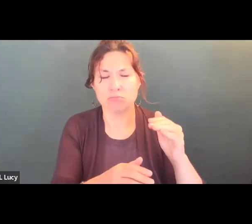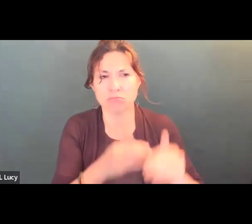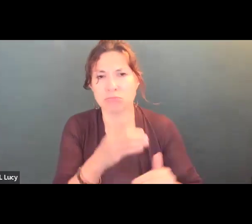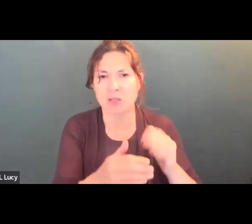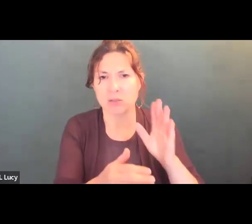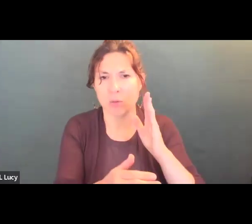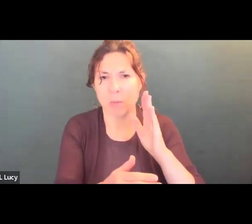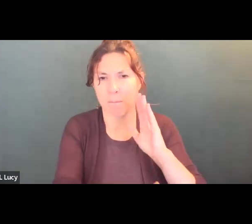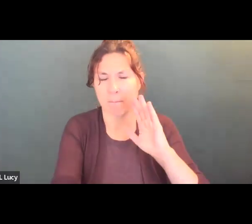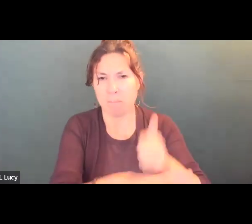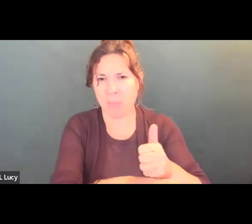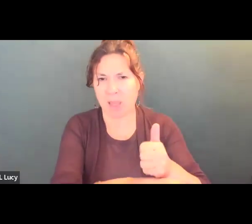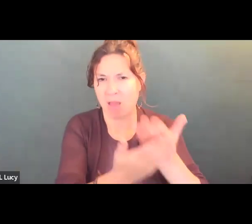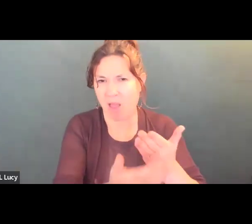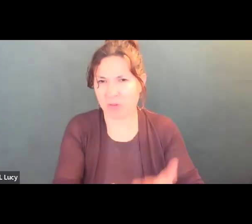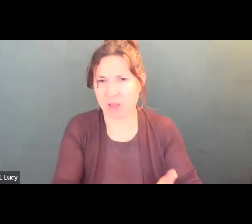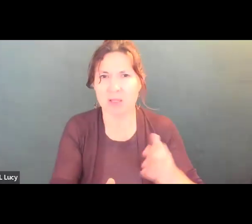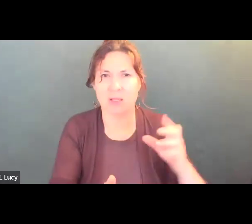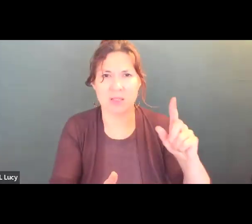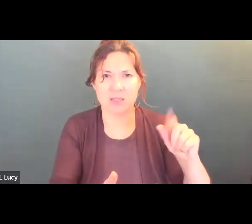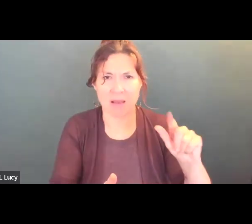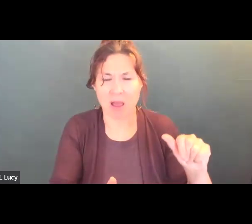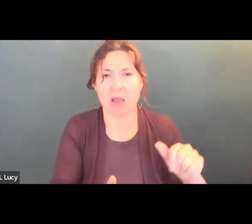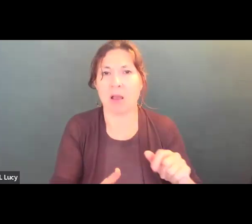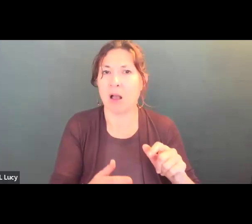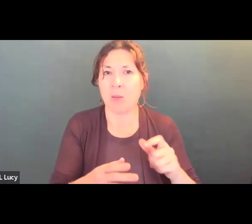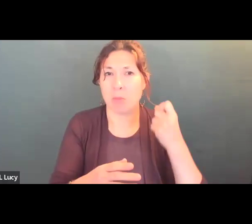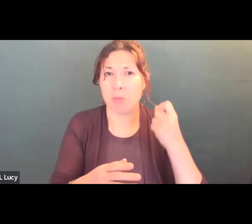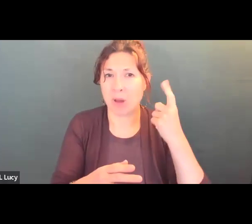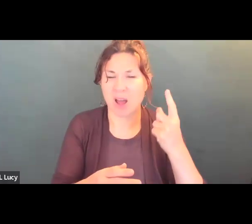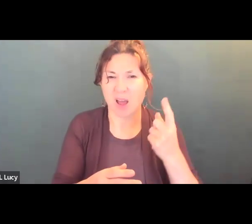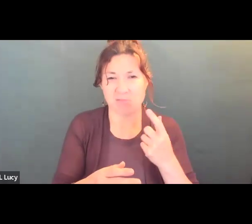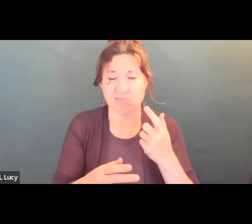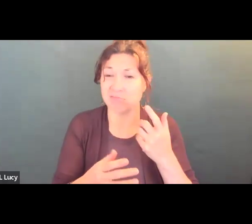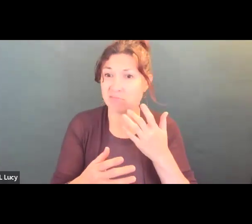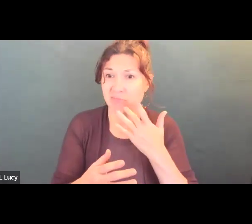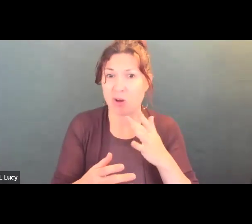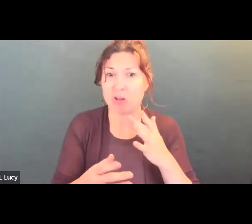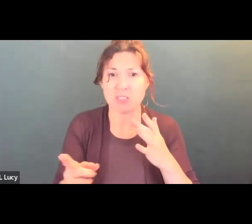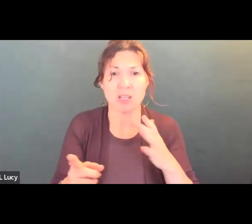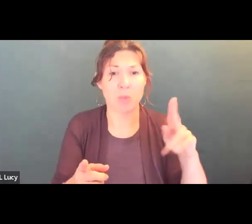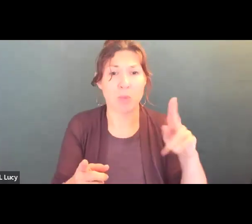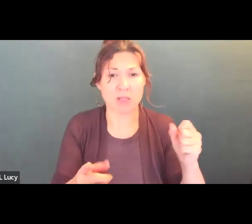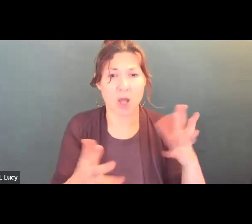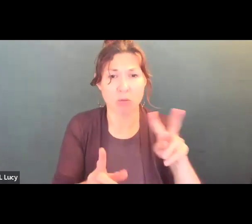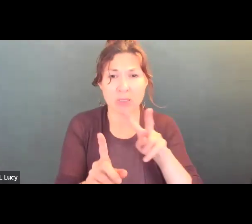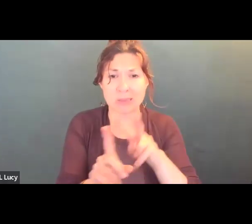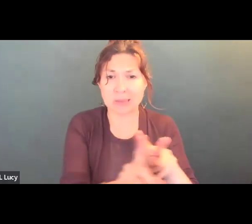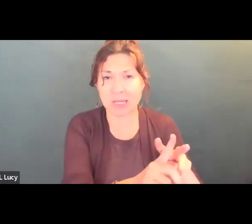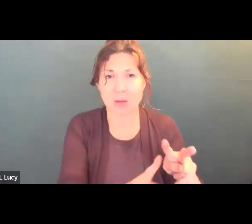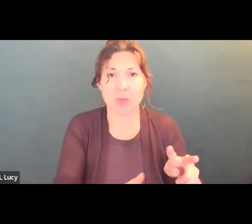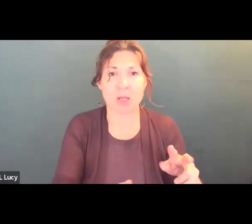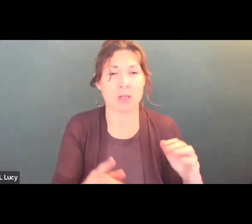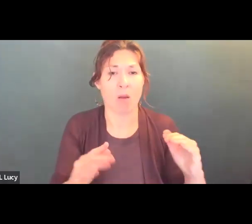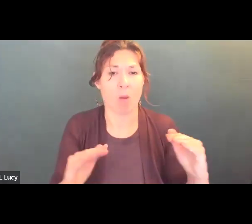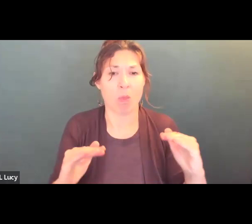there's data on the outcomes of students under this approach, since BPS already has assigned 40% of low English